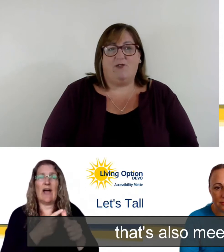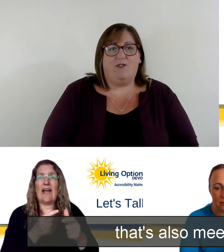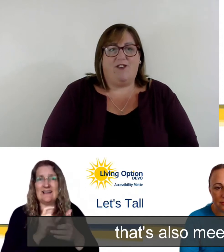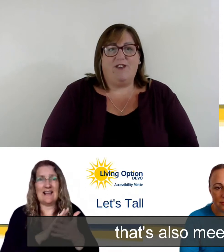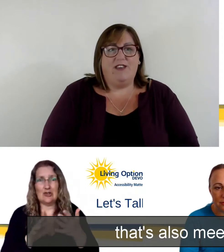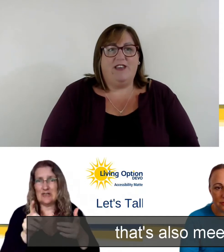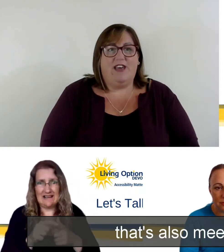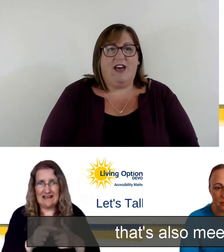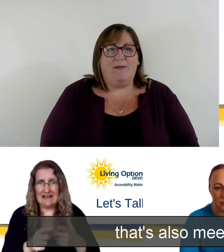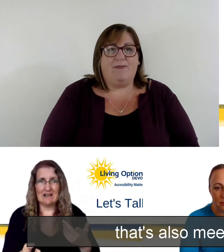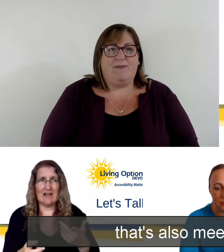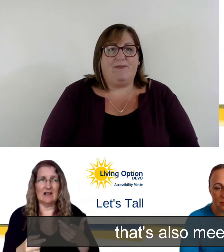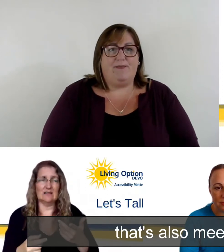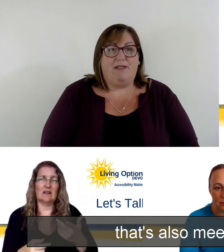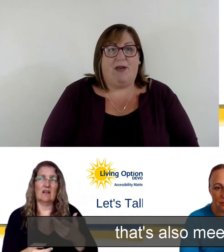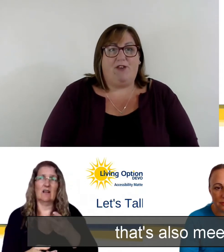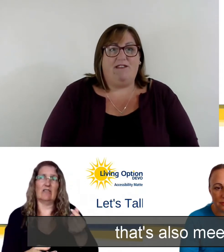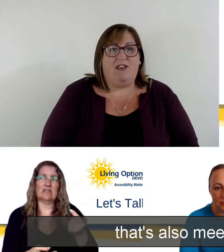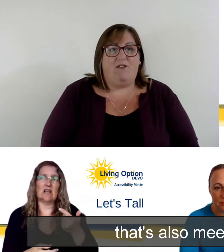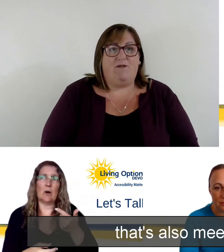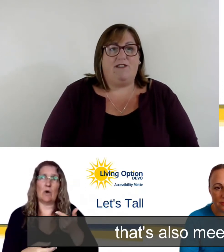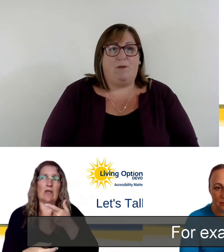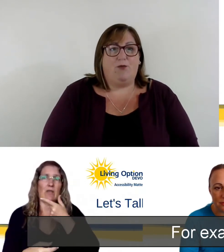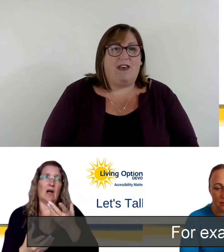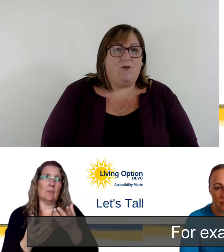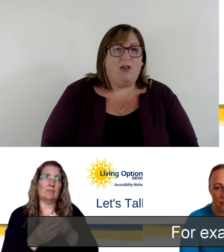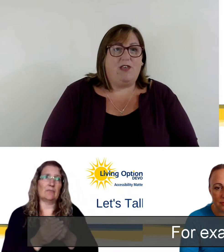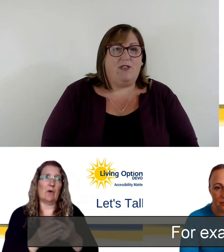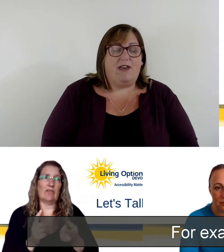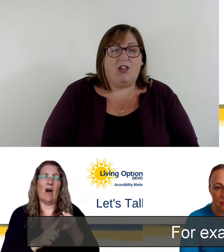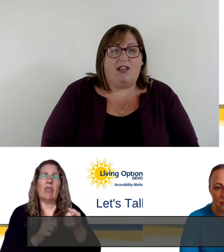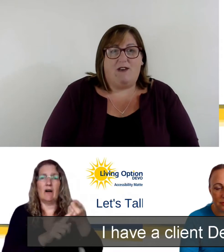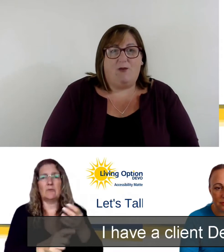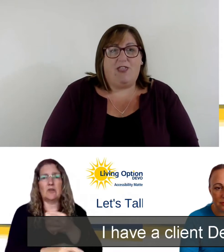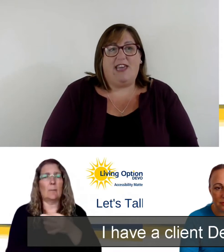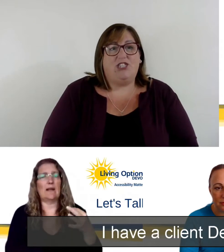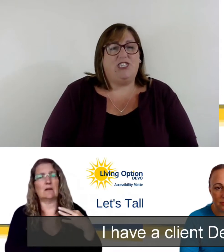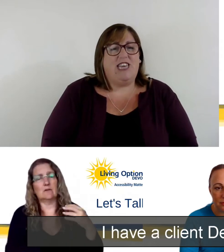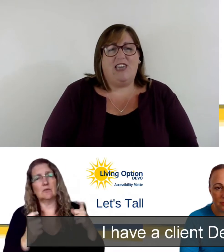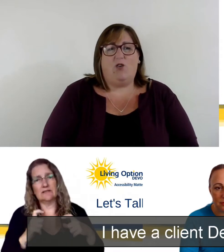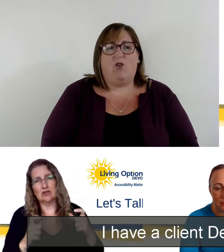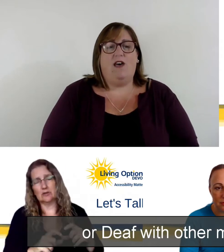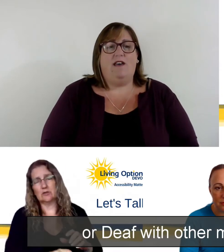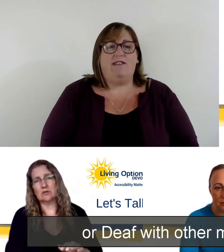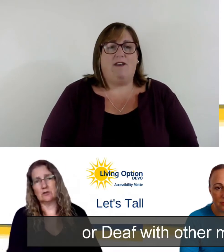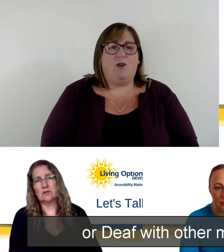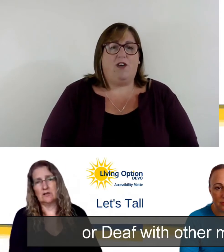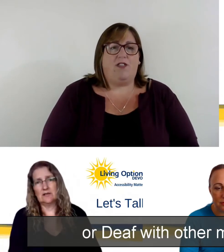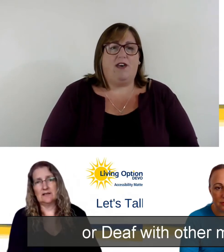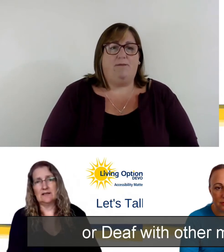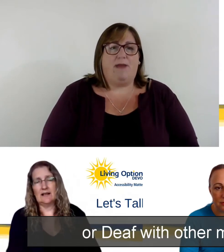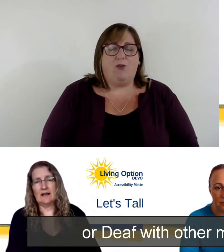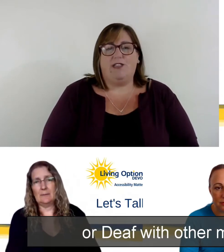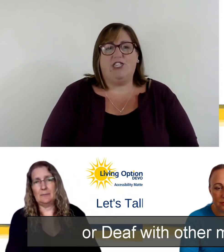conditions, that's also meets my criteria. For example, I have a client deaf with ADHD or deaf